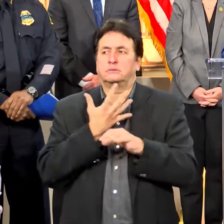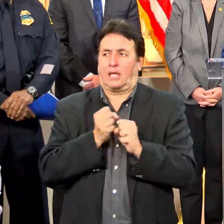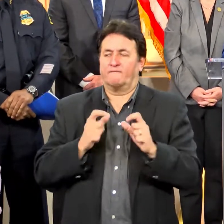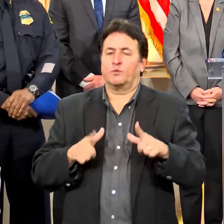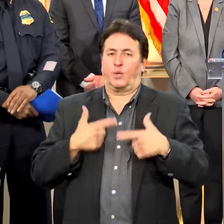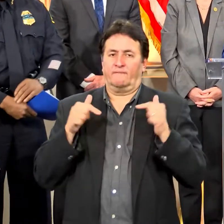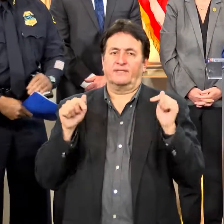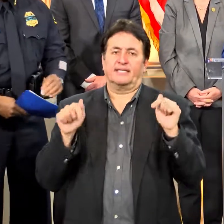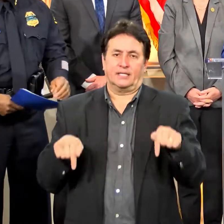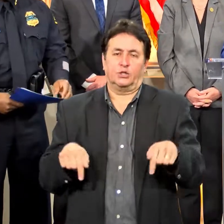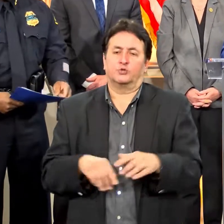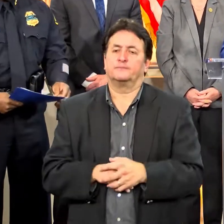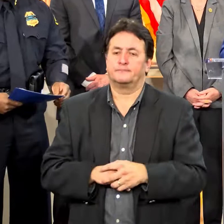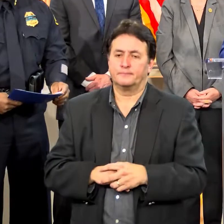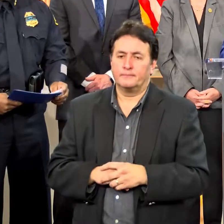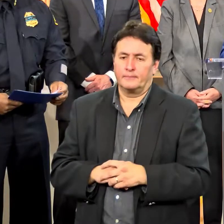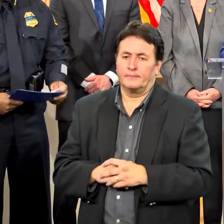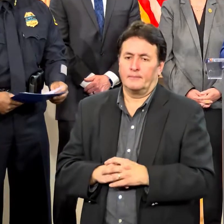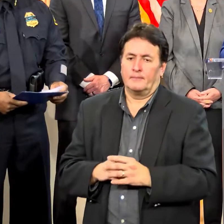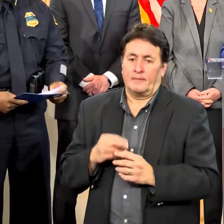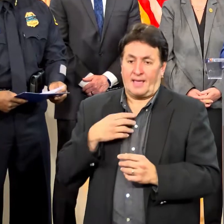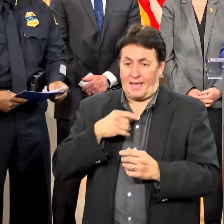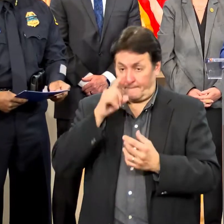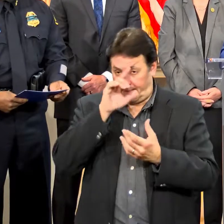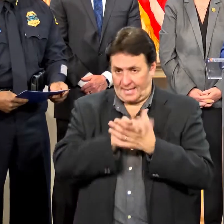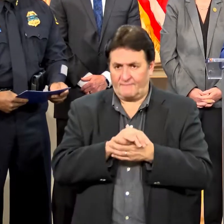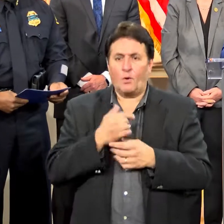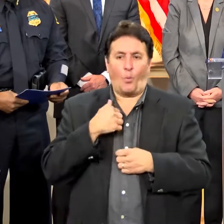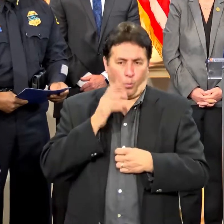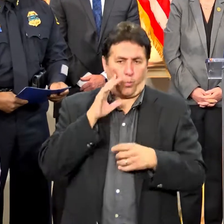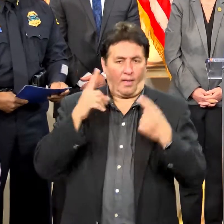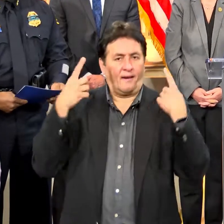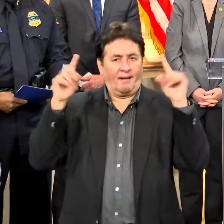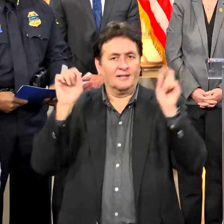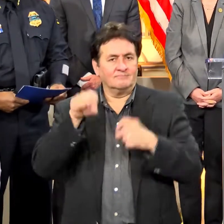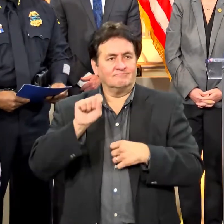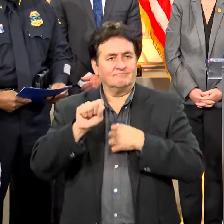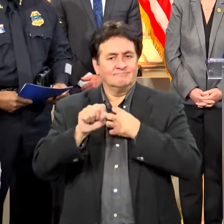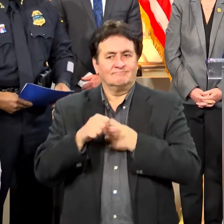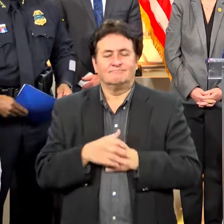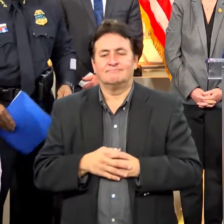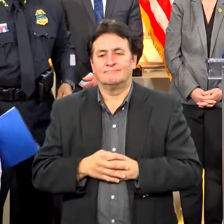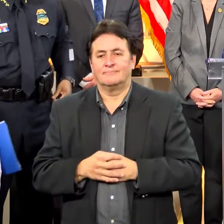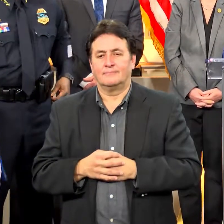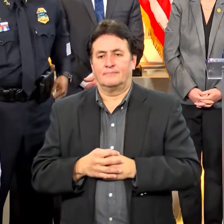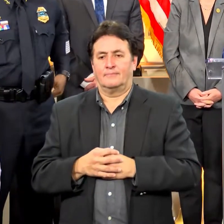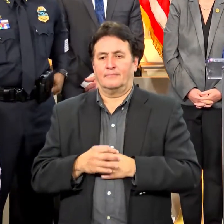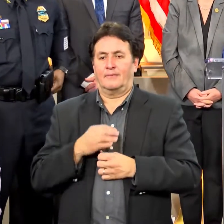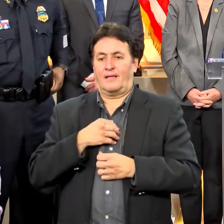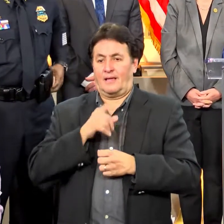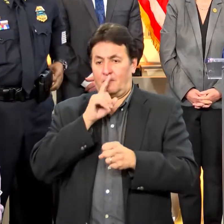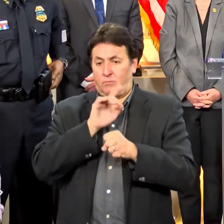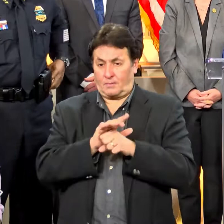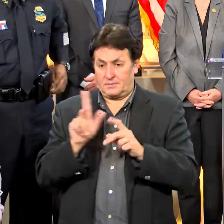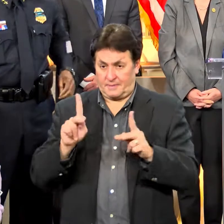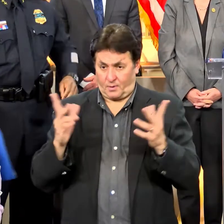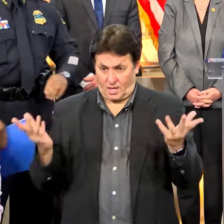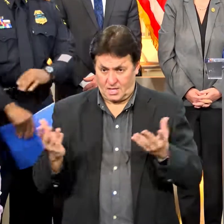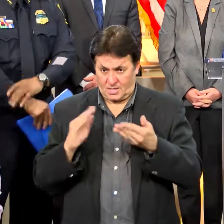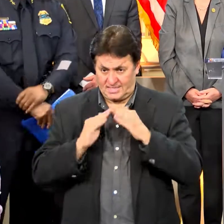firmly believes that we will get that done. And I can promise the people in this city that we will